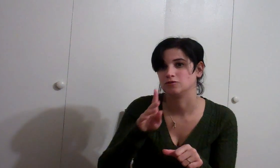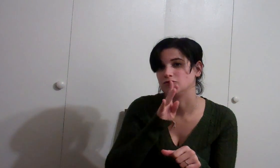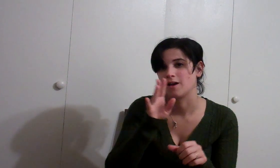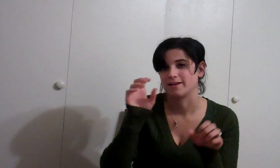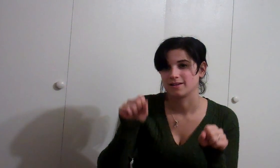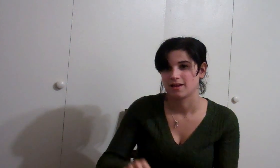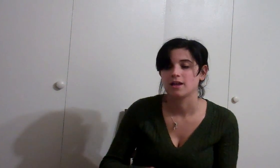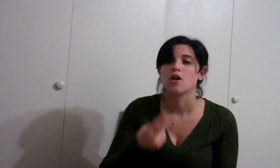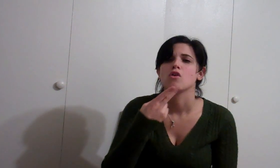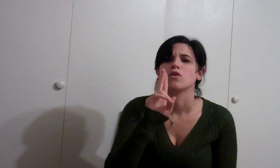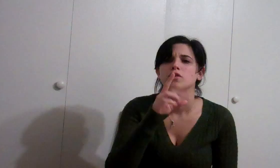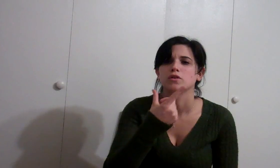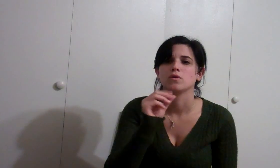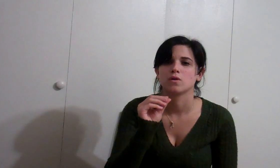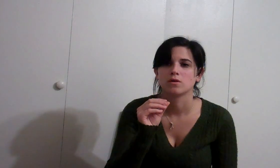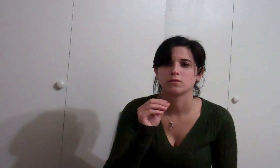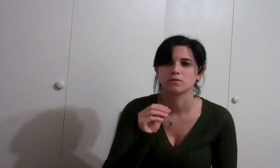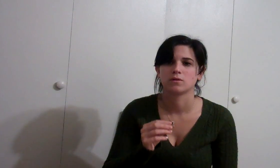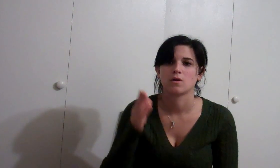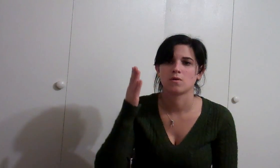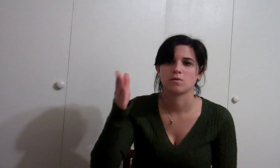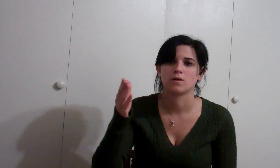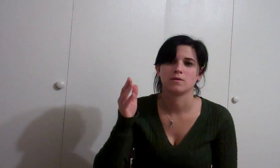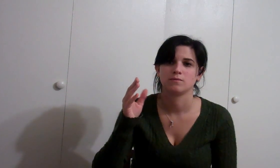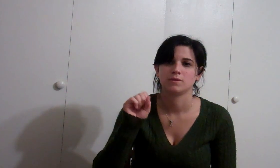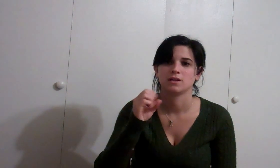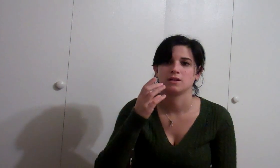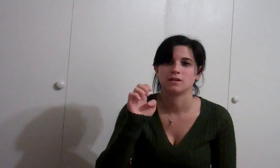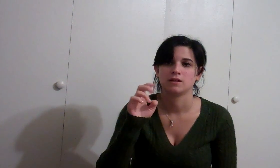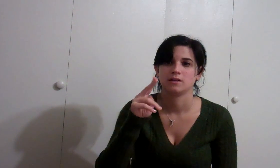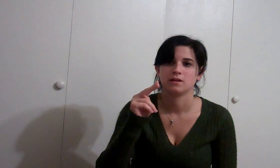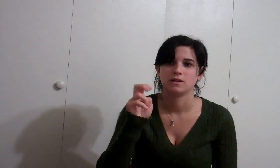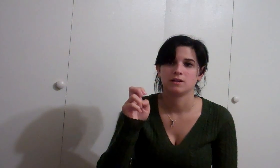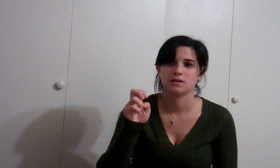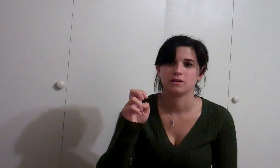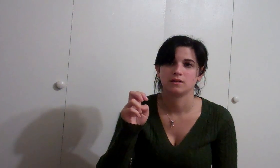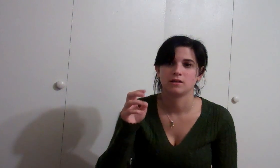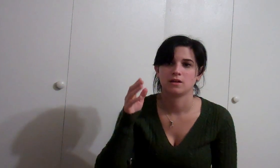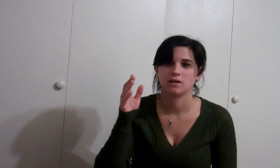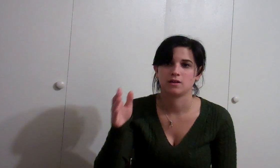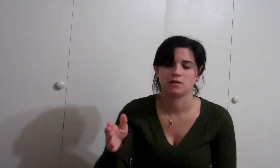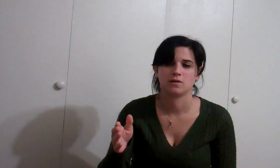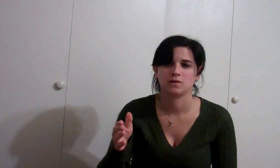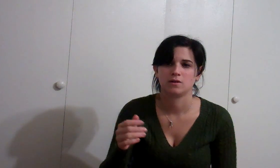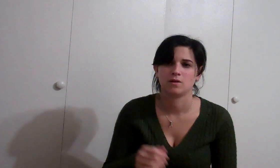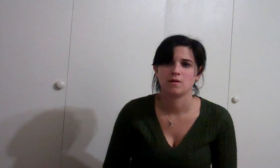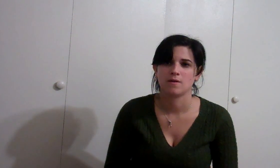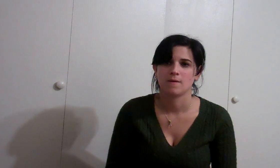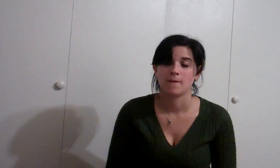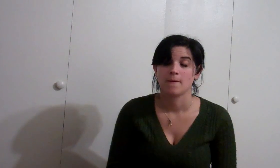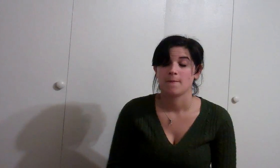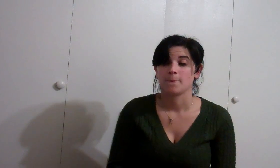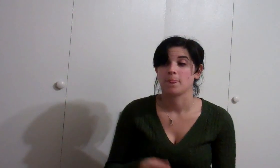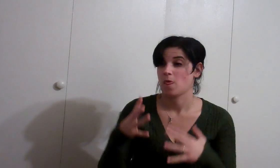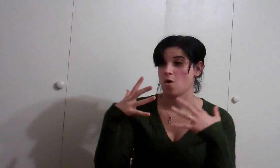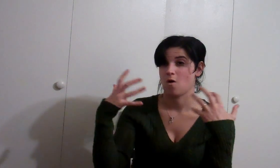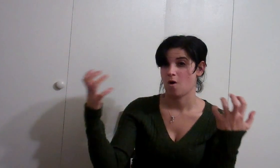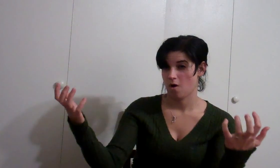be in theaters November 23rd, and members of our audience are really lucky because you're going home with a copy of the Hugo Movie Companion. We'll be